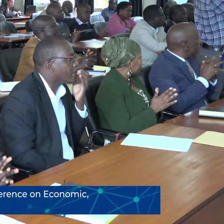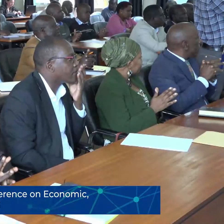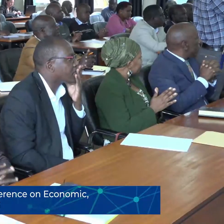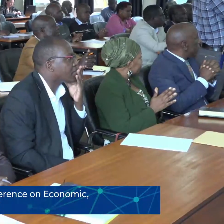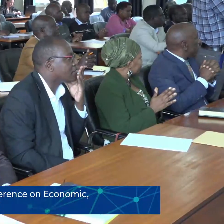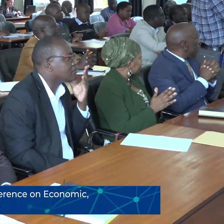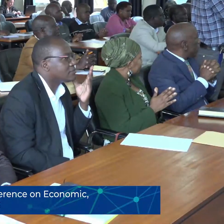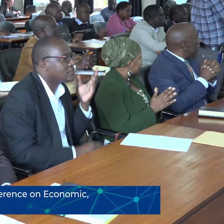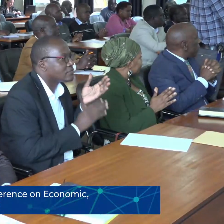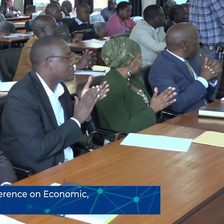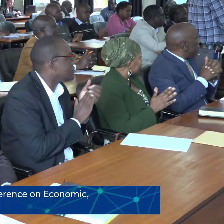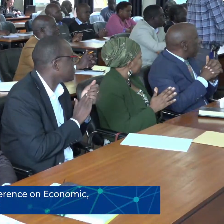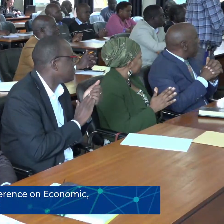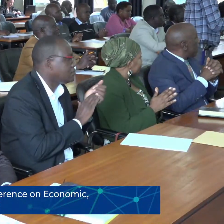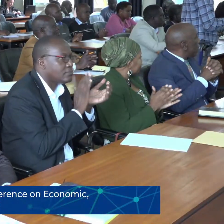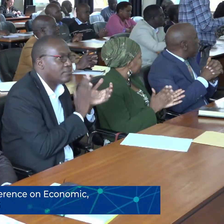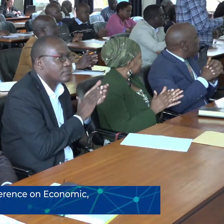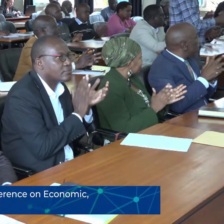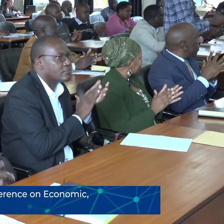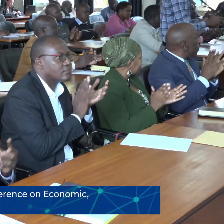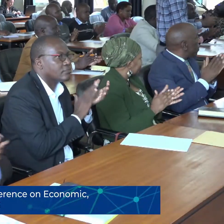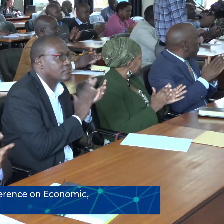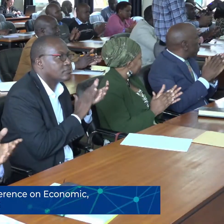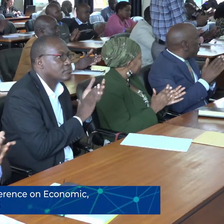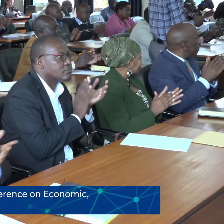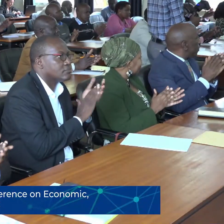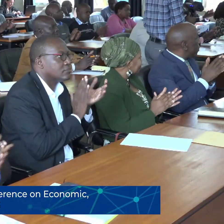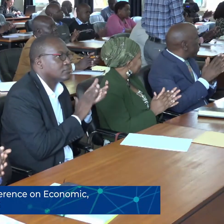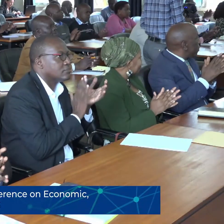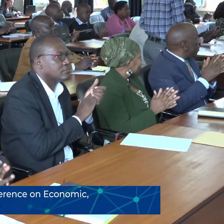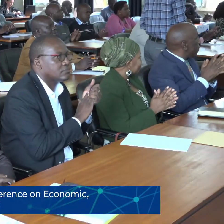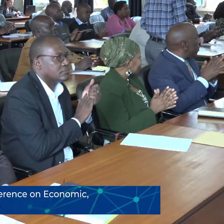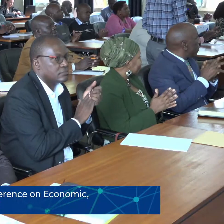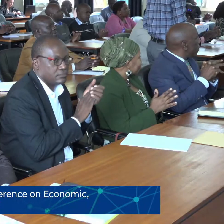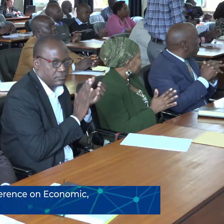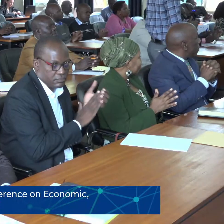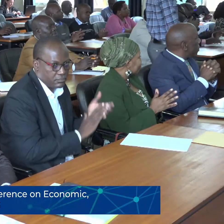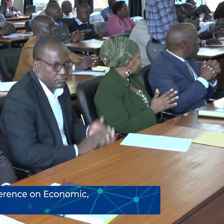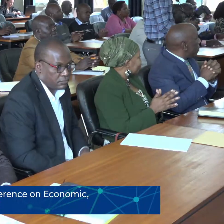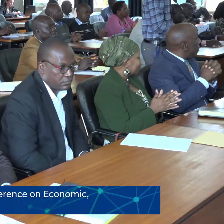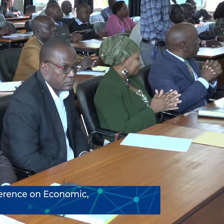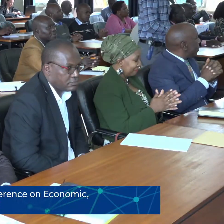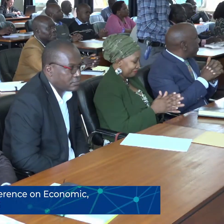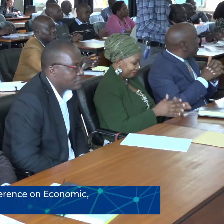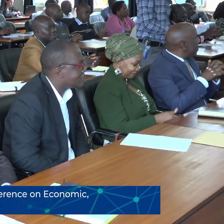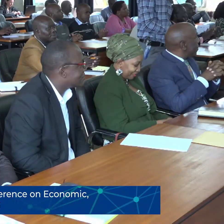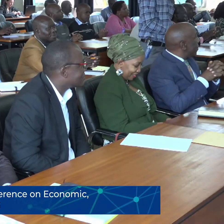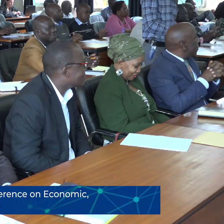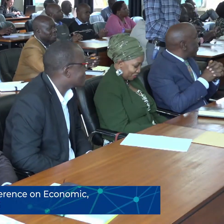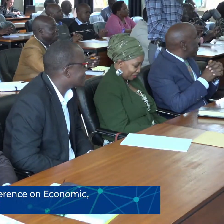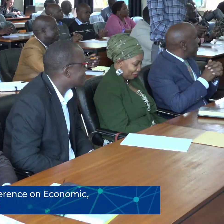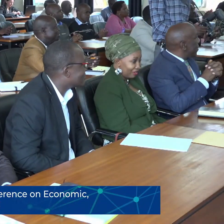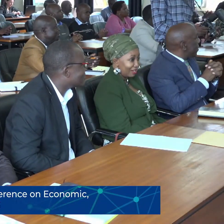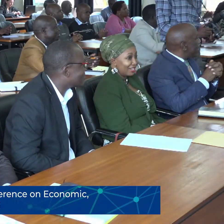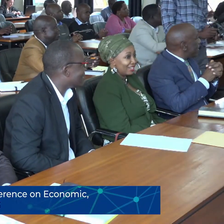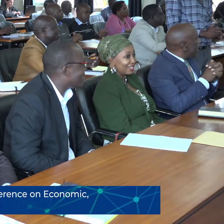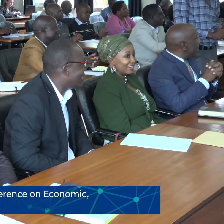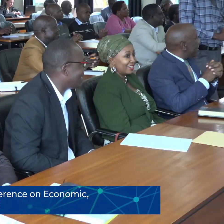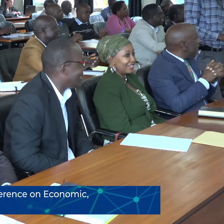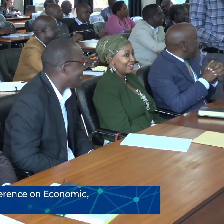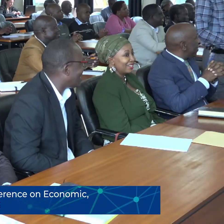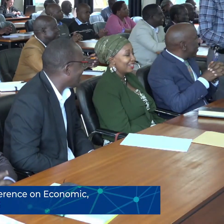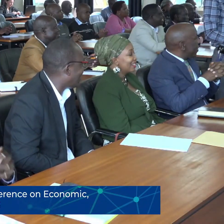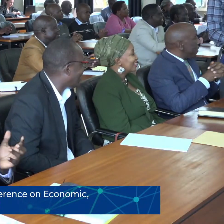the Network of Public Interest Lawyers, to which I am the team leader. That one I must